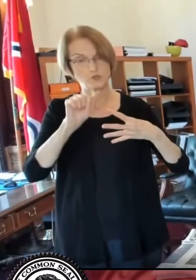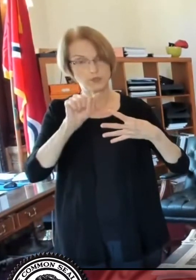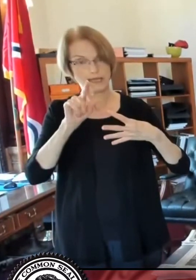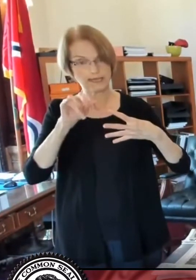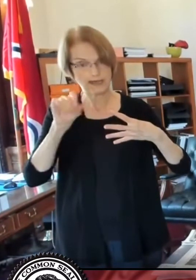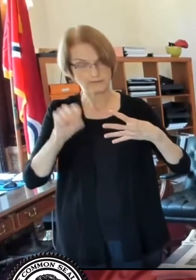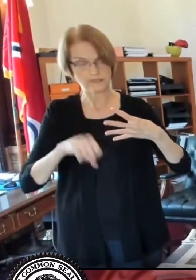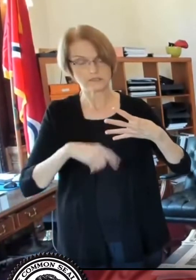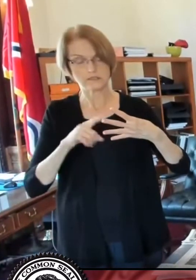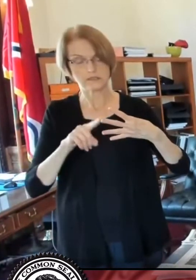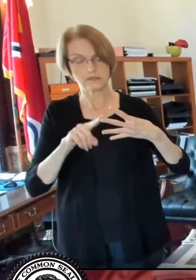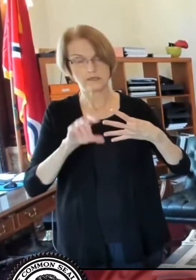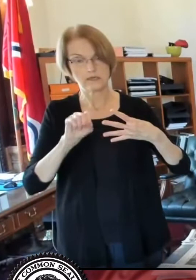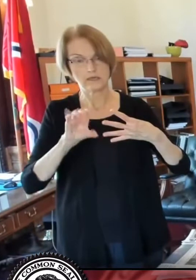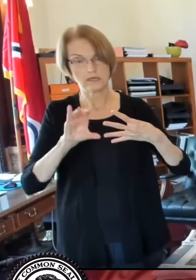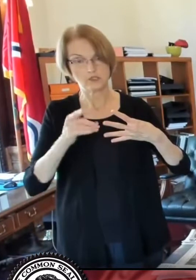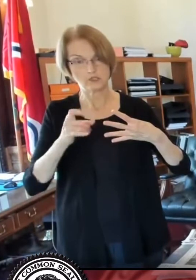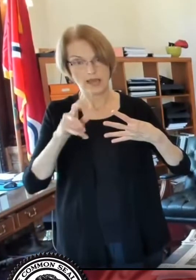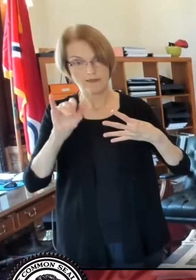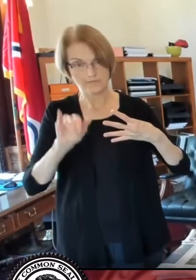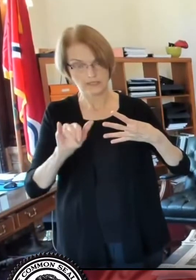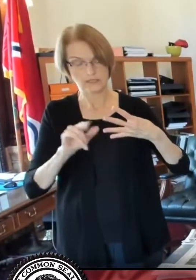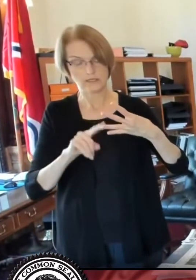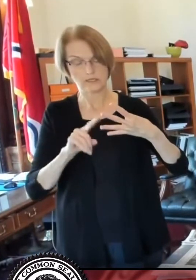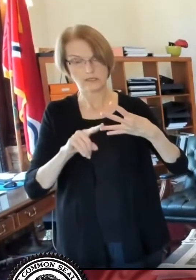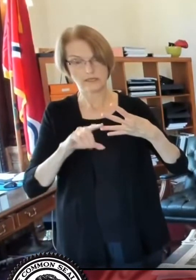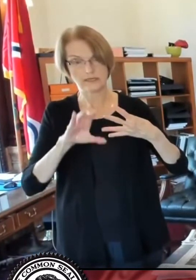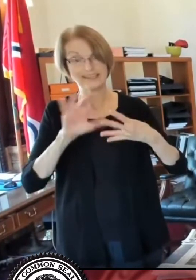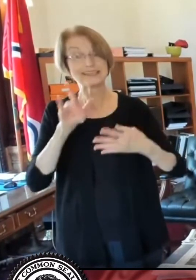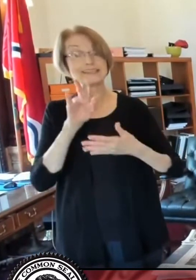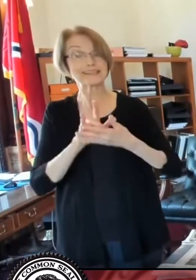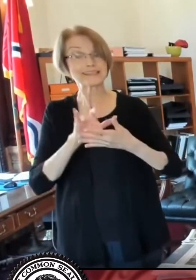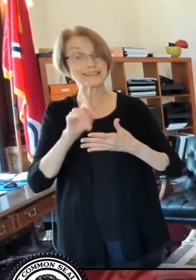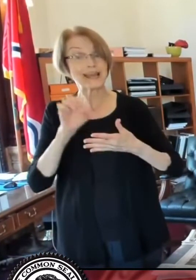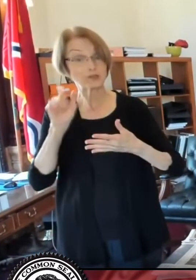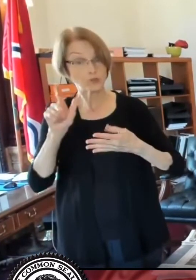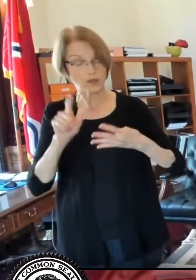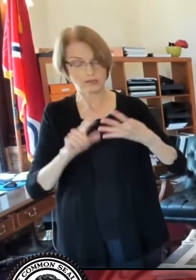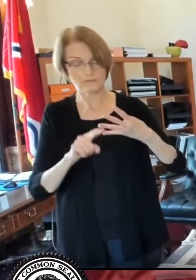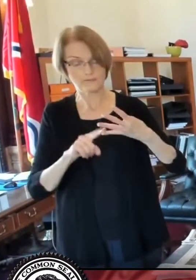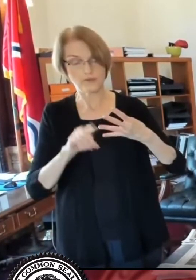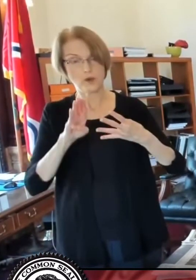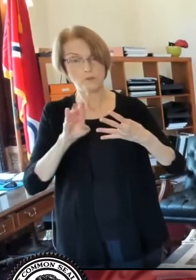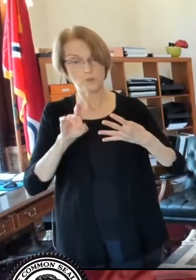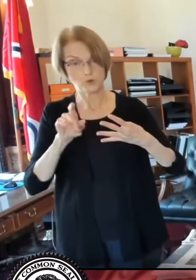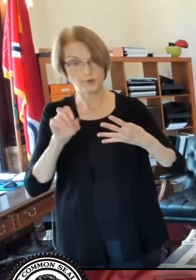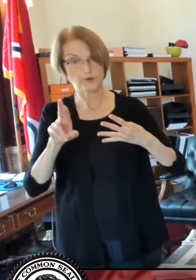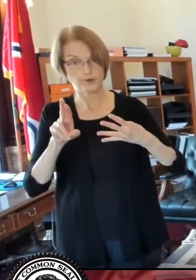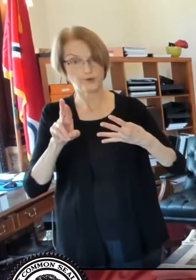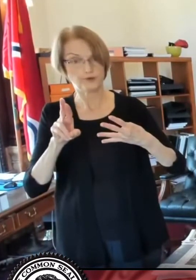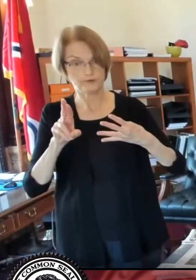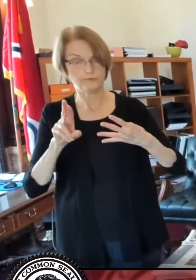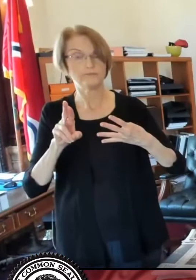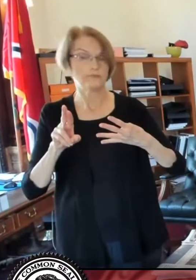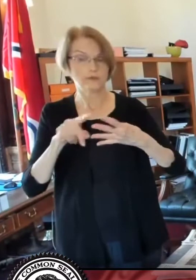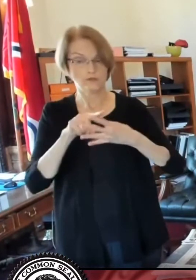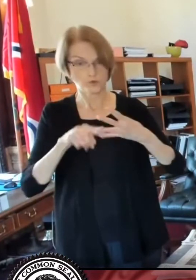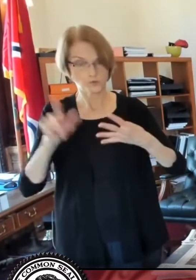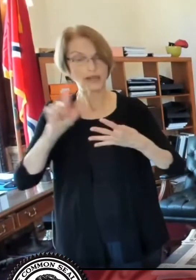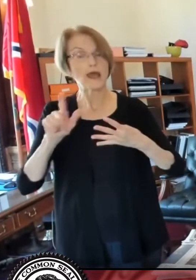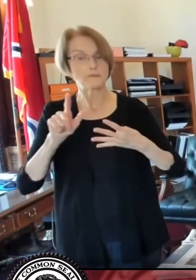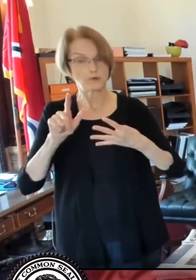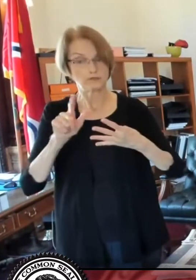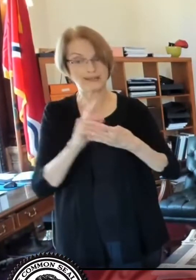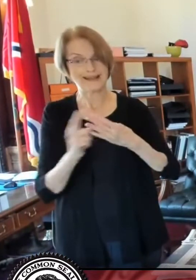Library, Schlafly Branch Library, Central Library, and Booter Library. That'll begin a week from